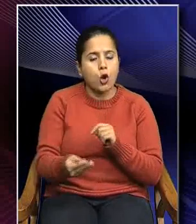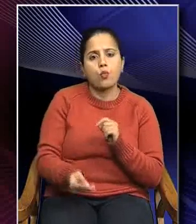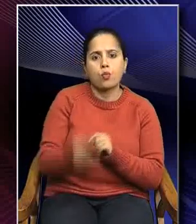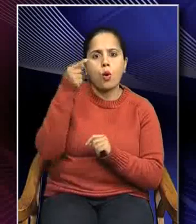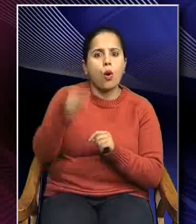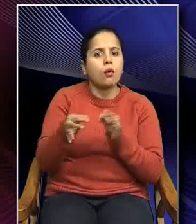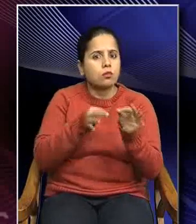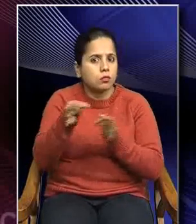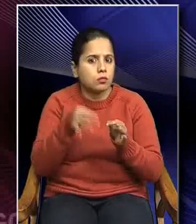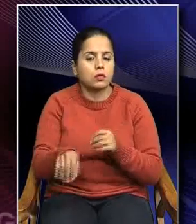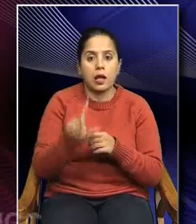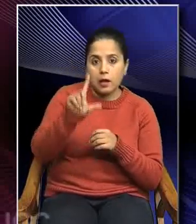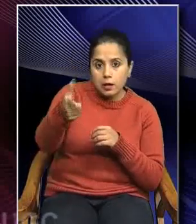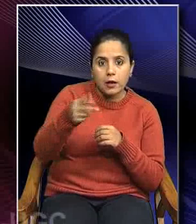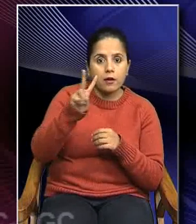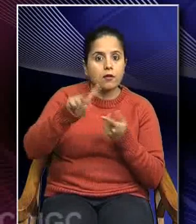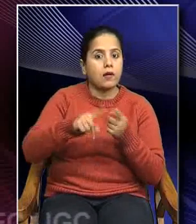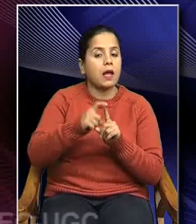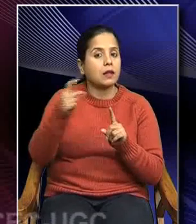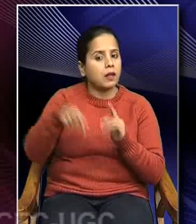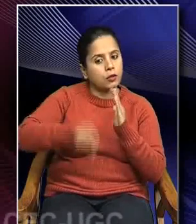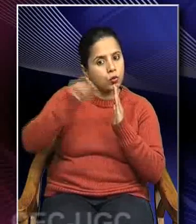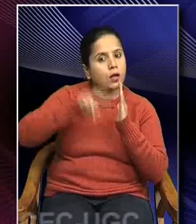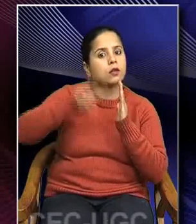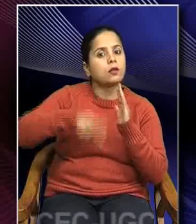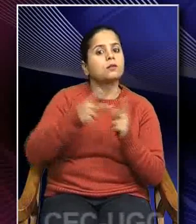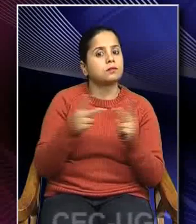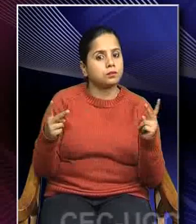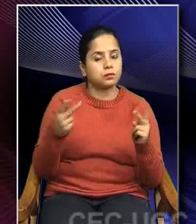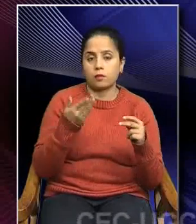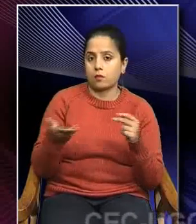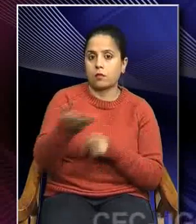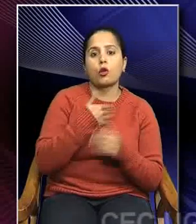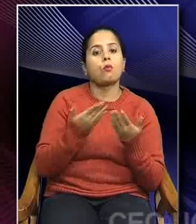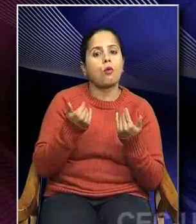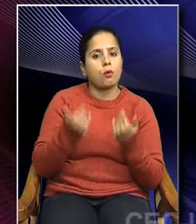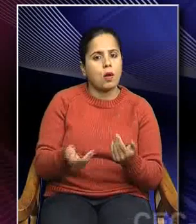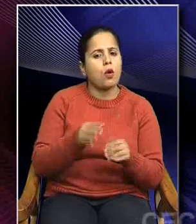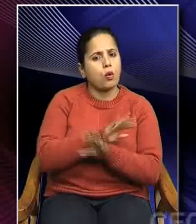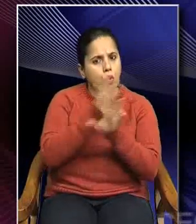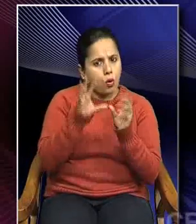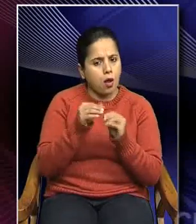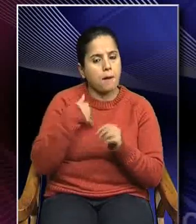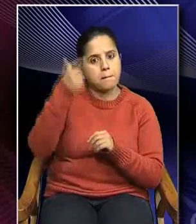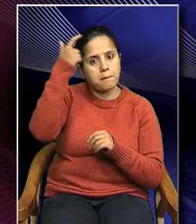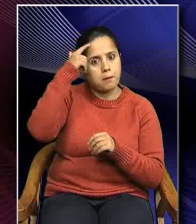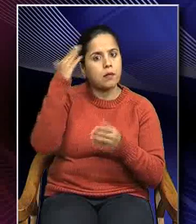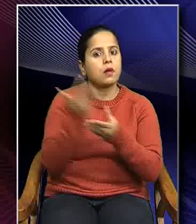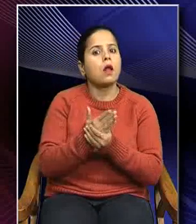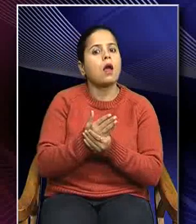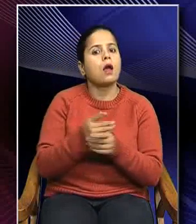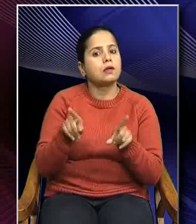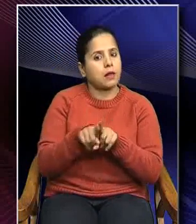pristine than the later Vedic literature, right? So we would be keeping all these things in mind as we